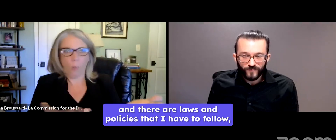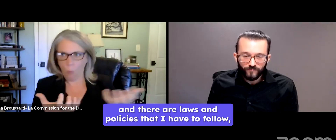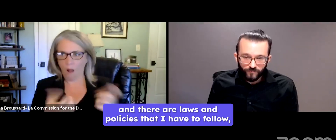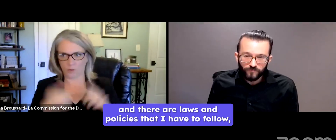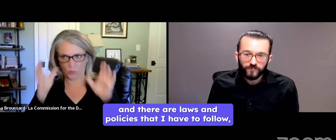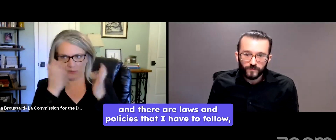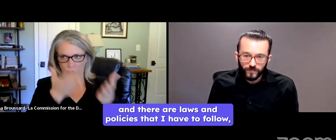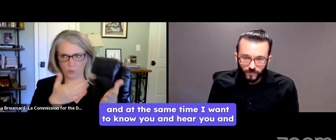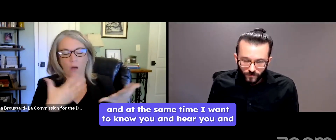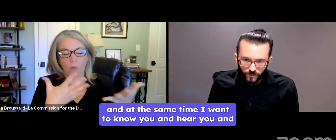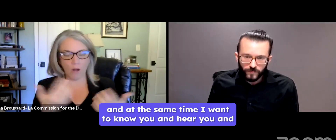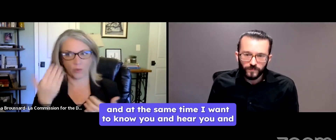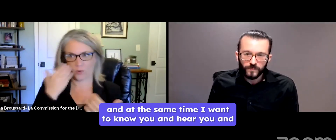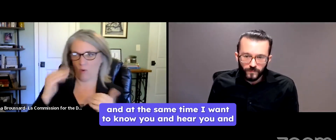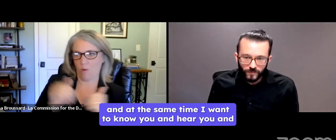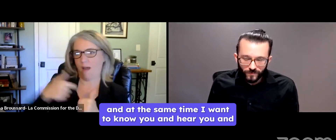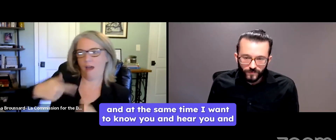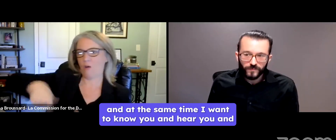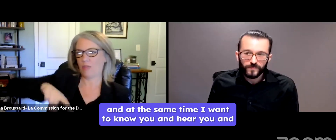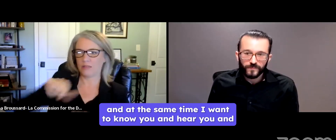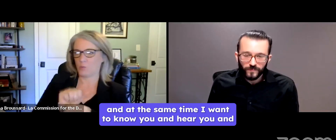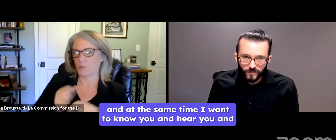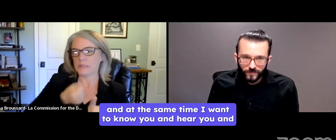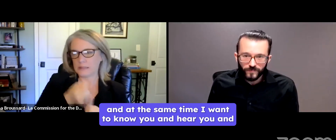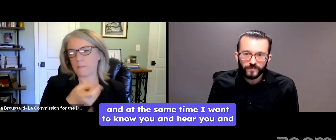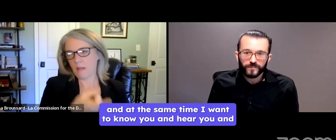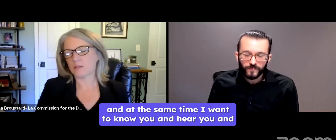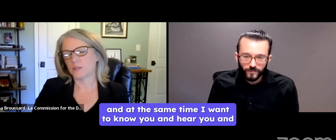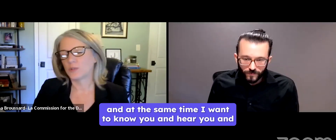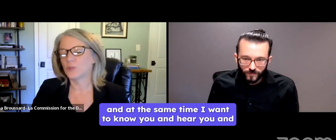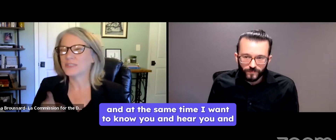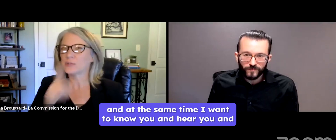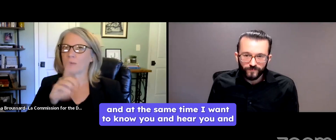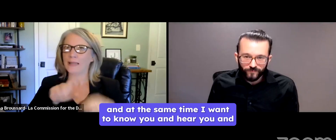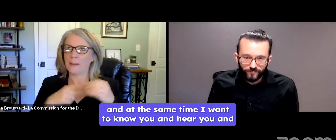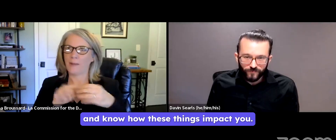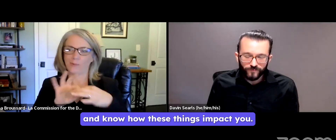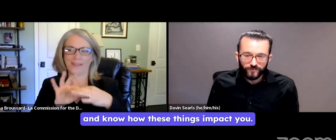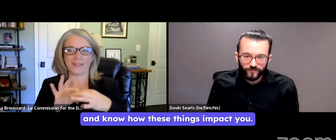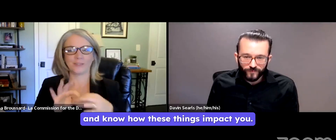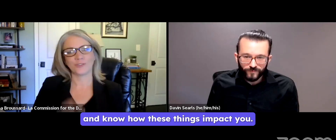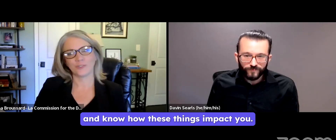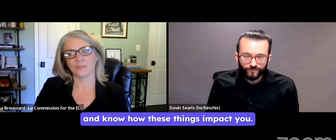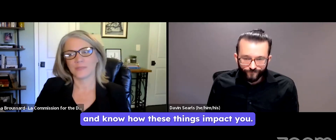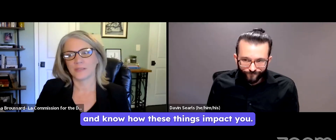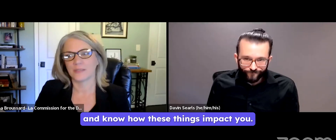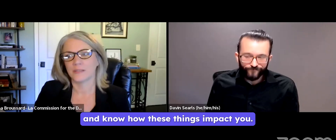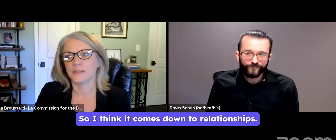to follow. And at the same time, I want to know you and hear you and know how these things impact you. So I